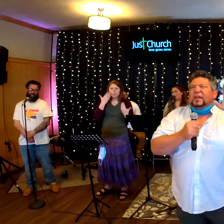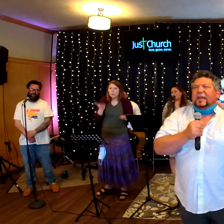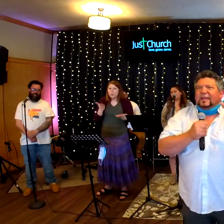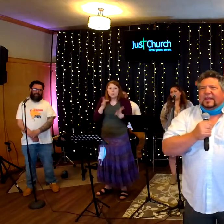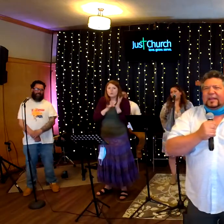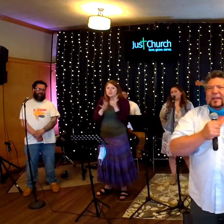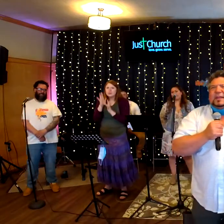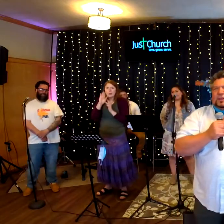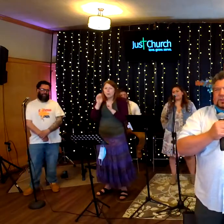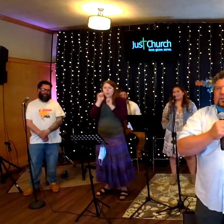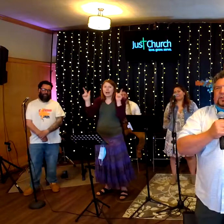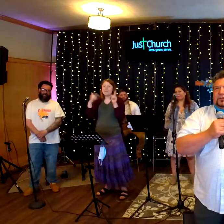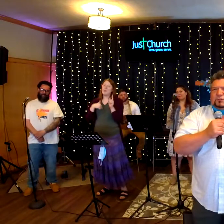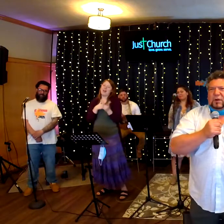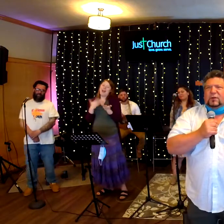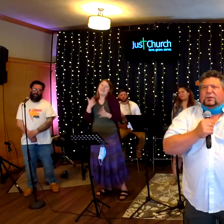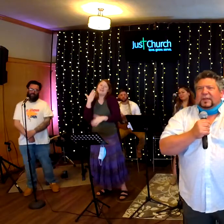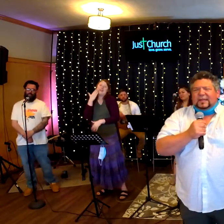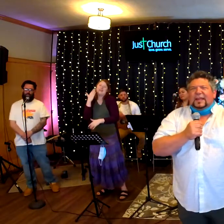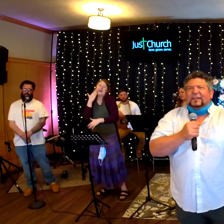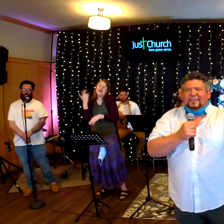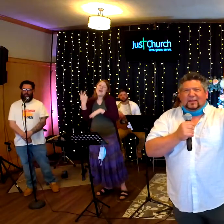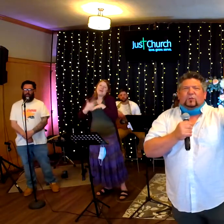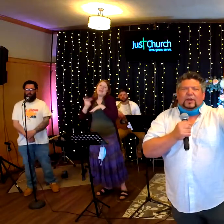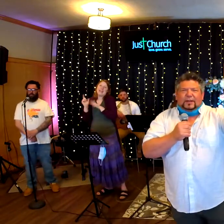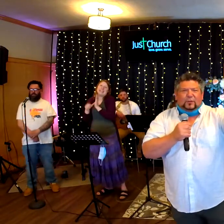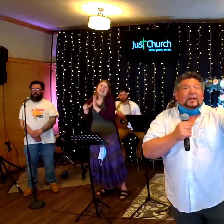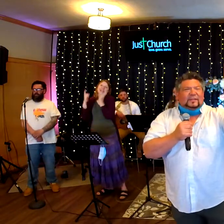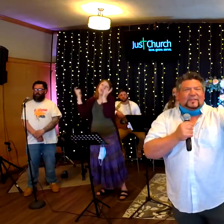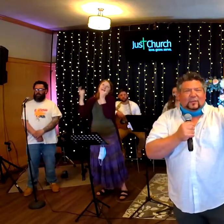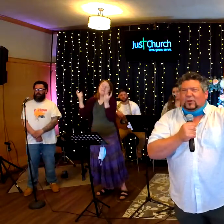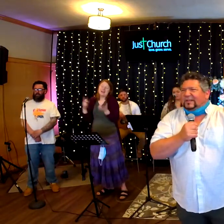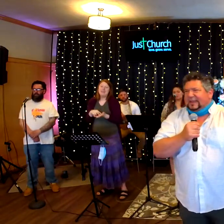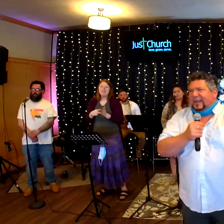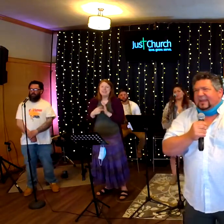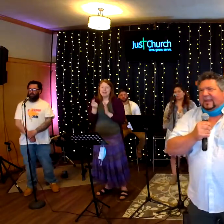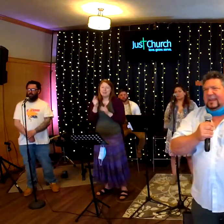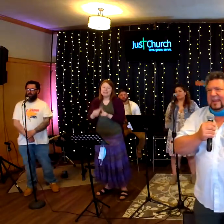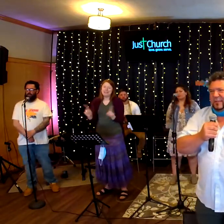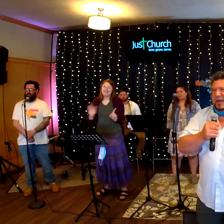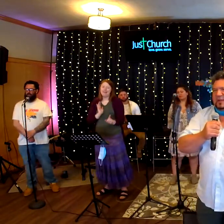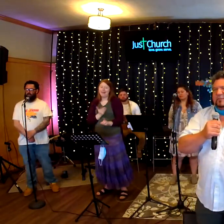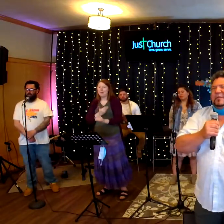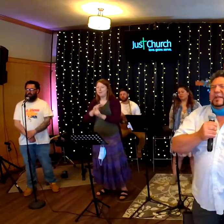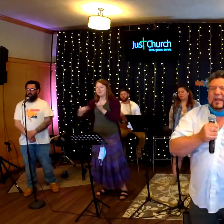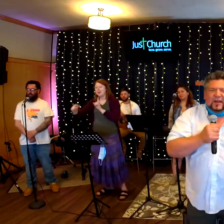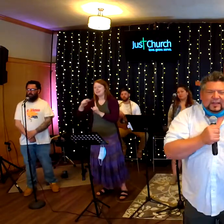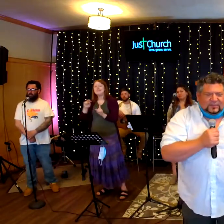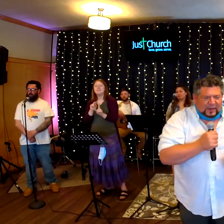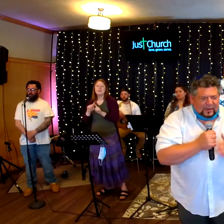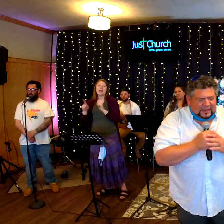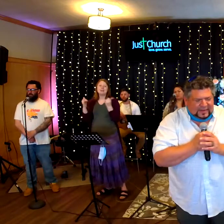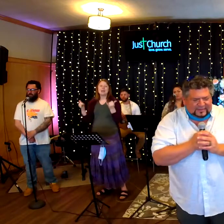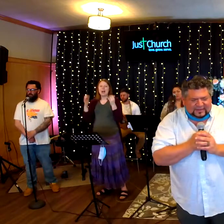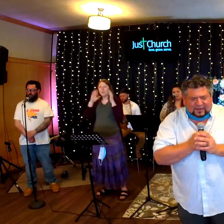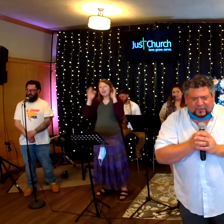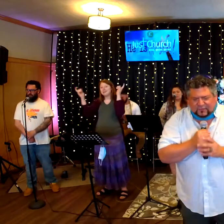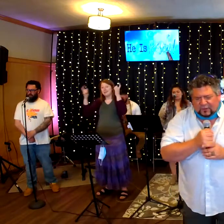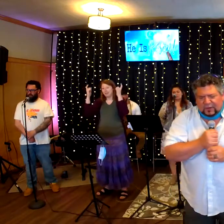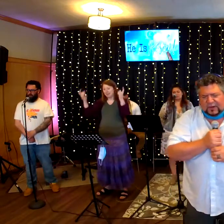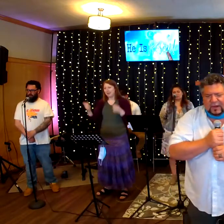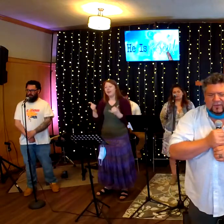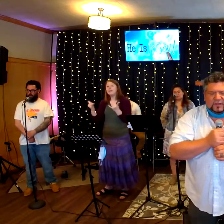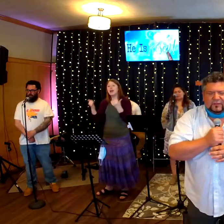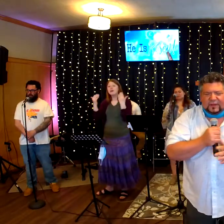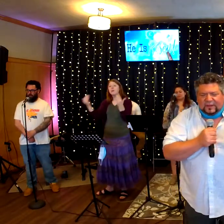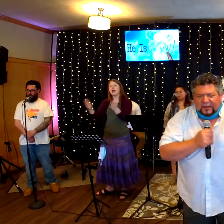anxious. And then Jesus rose and they celebrated. And we're going to celebrate today. Amen? All right, let's bow our heads and come